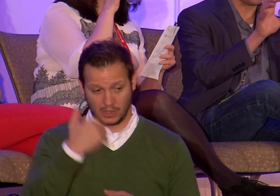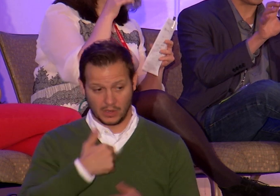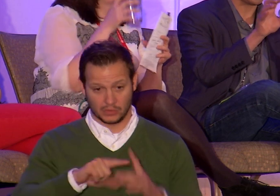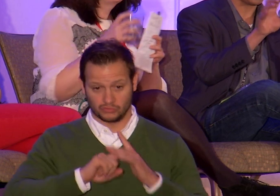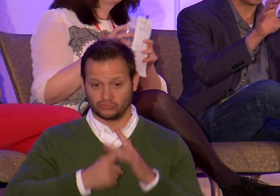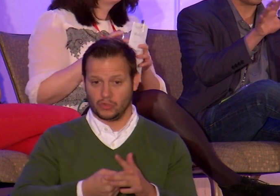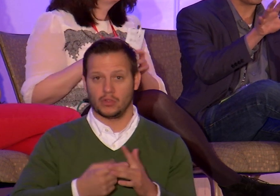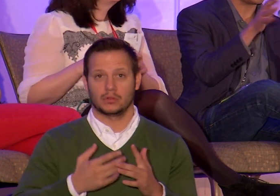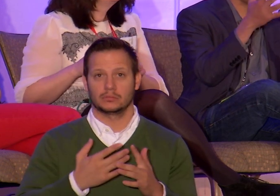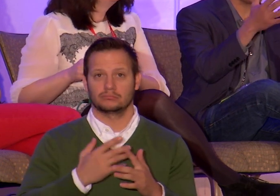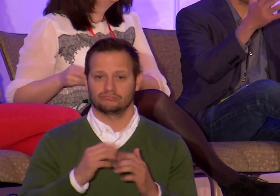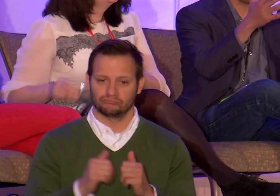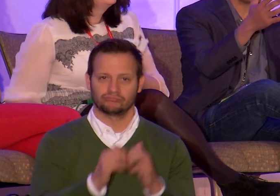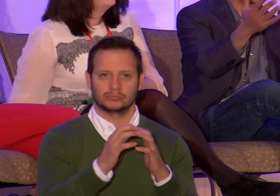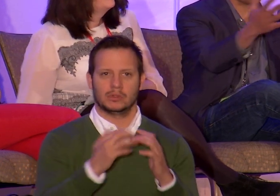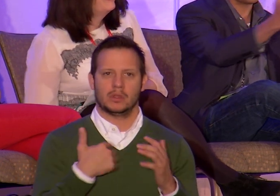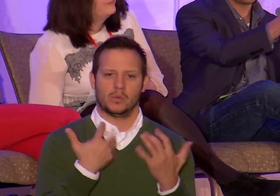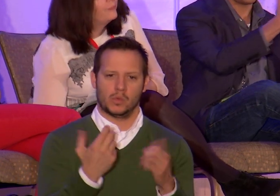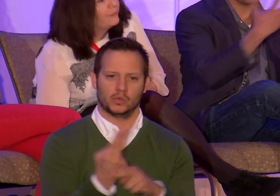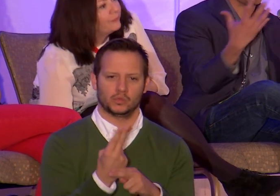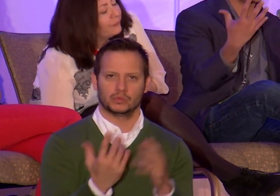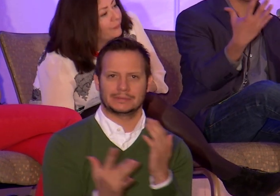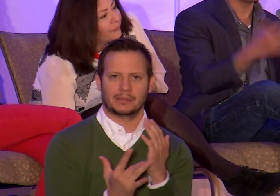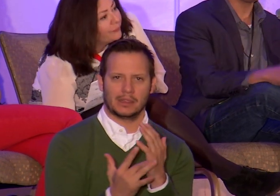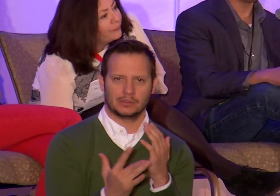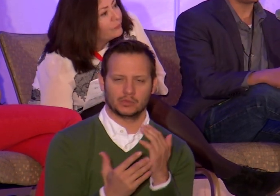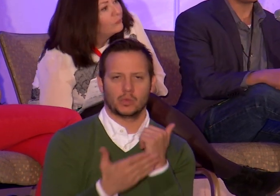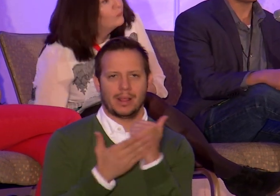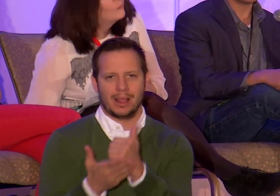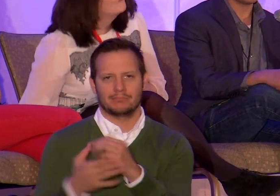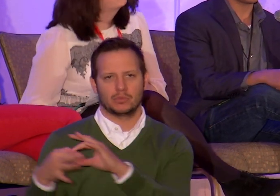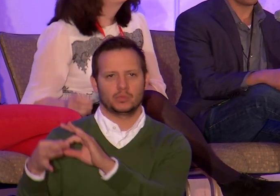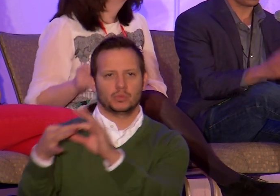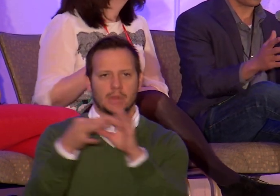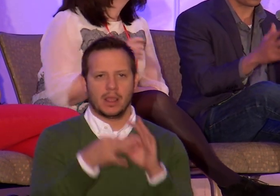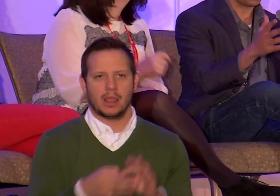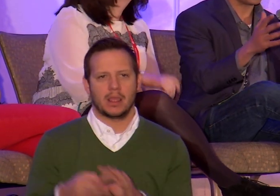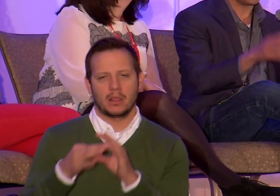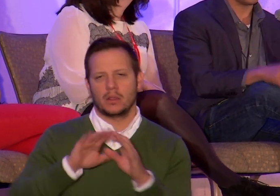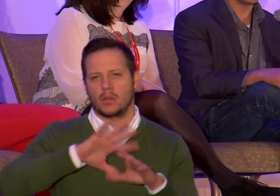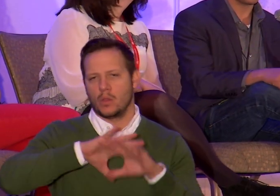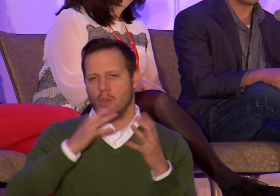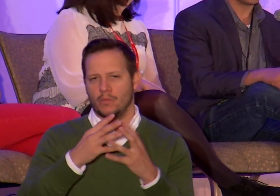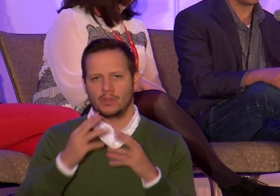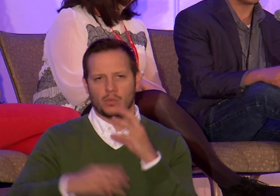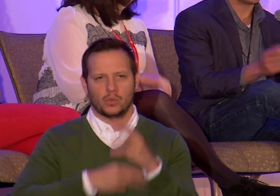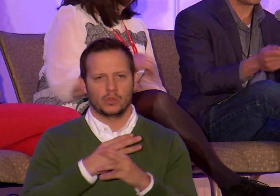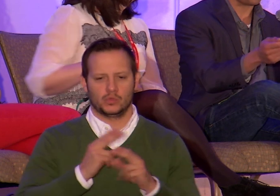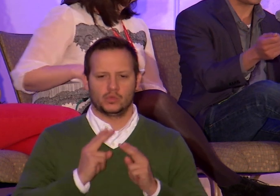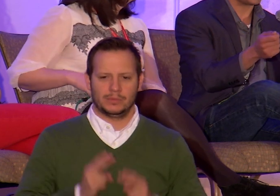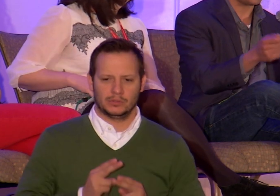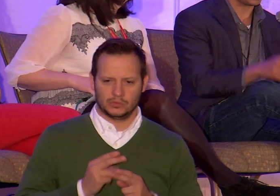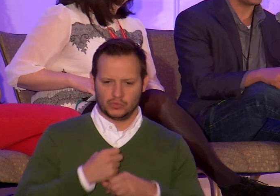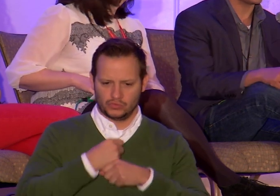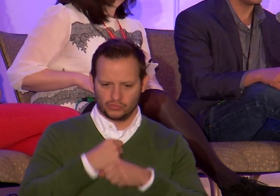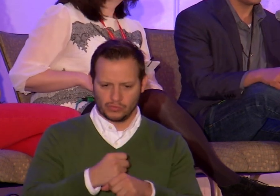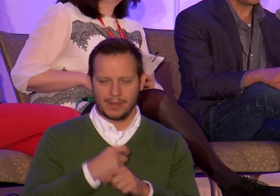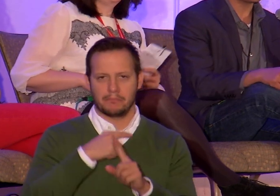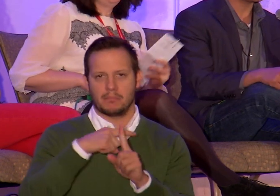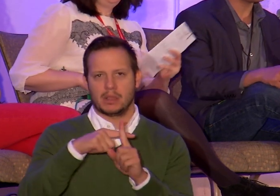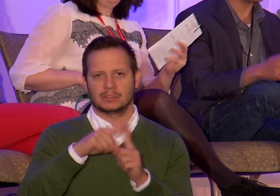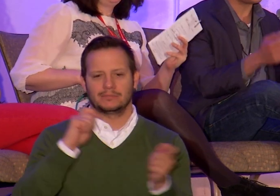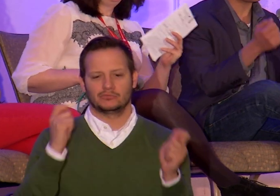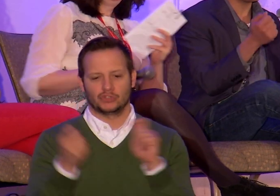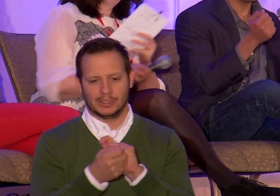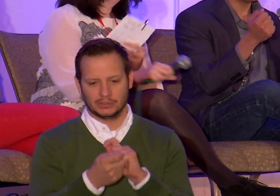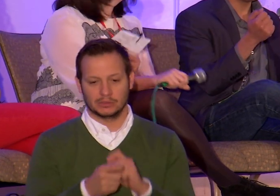much focused on technology and using modern technology to unite seculars all over the world, humanists all over the world, to create a positive change. I